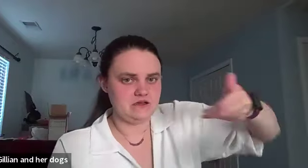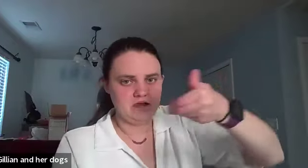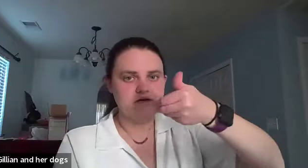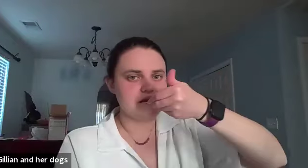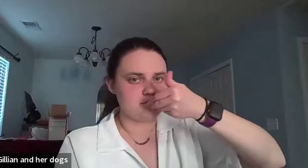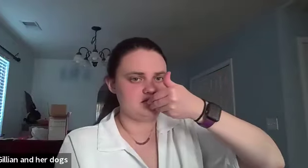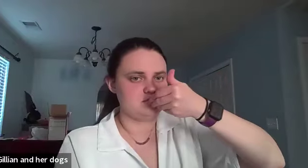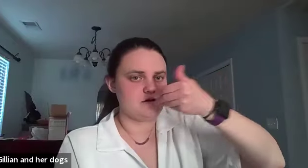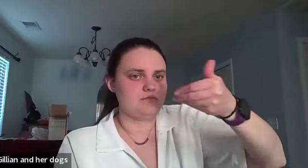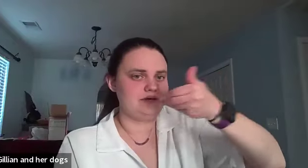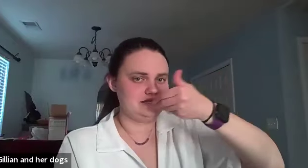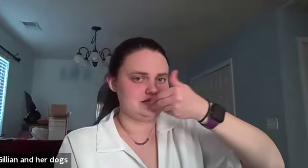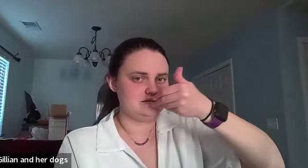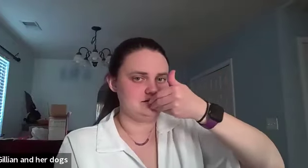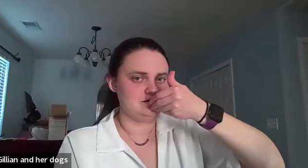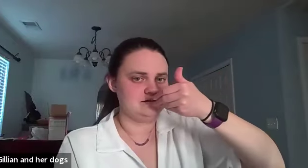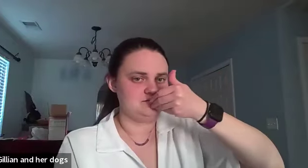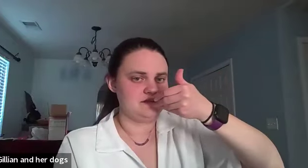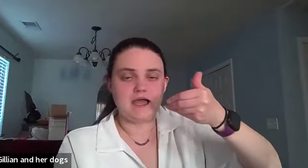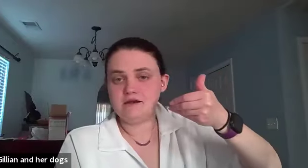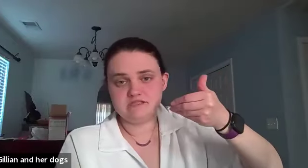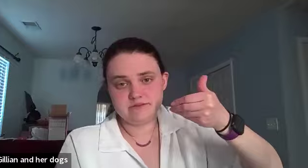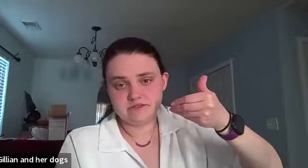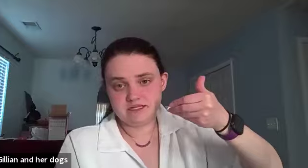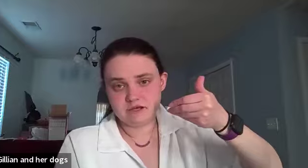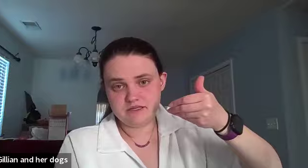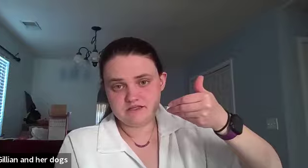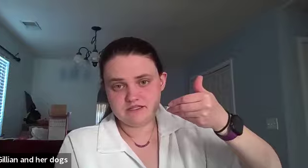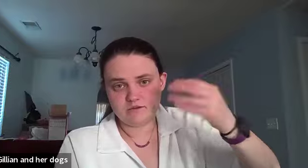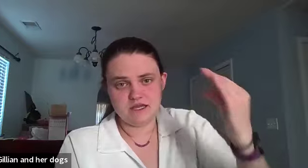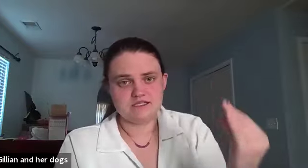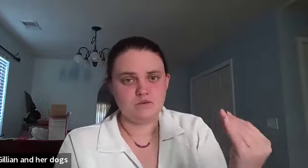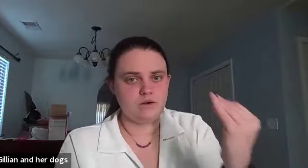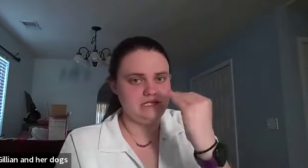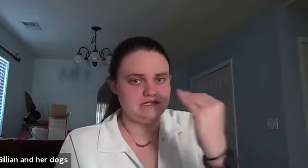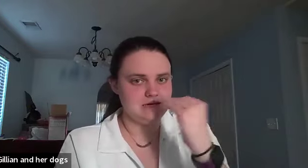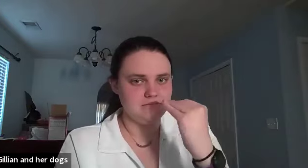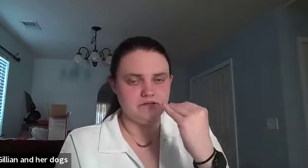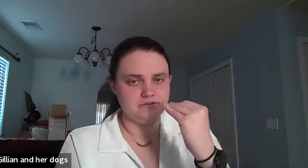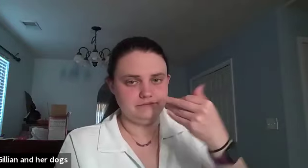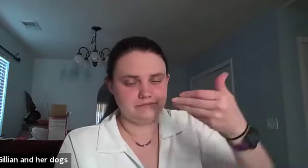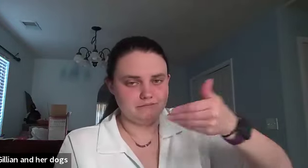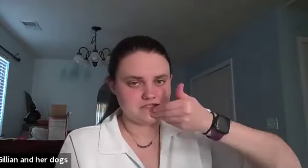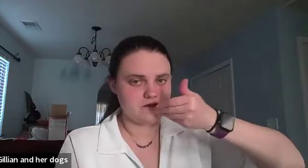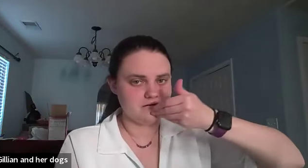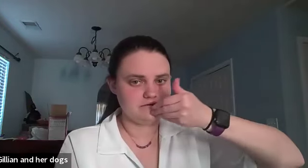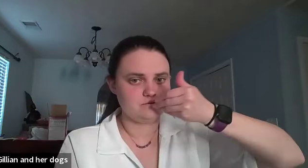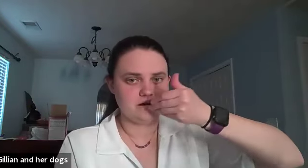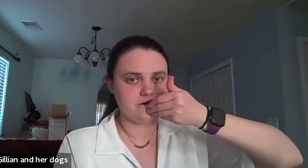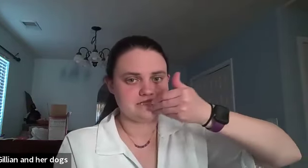pizza and then I bring it to my mouth. Pizza. I don't typically eat my pizza this way. It's more pizza, but that's fine. It's whatever. I guess